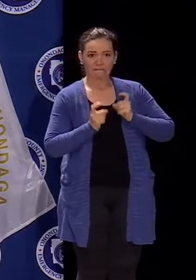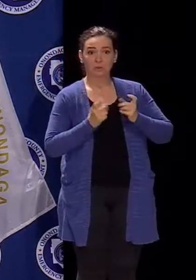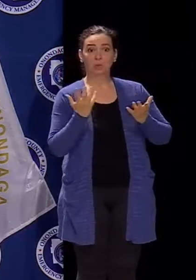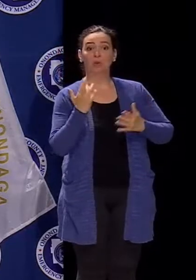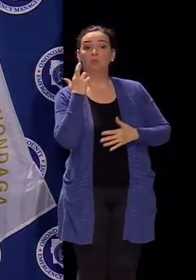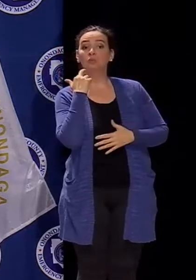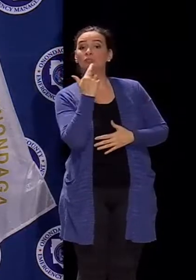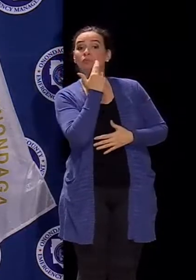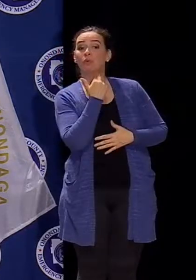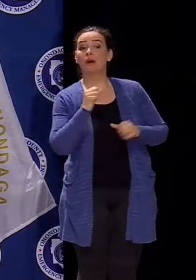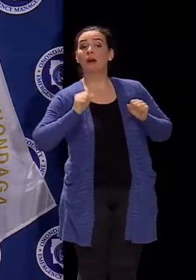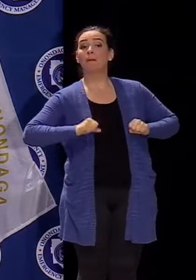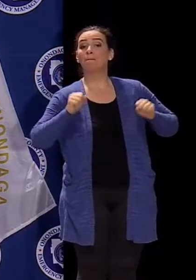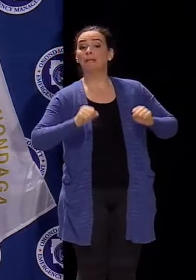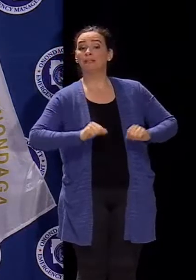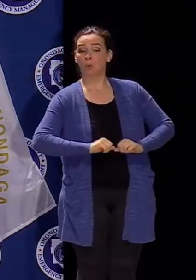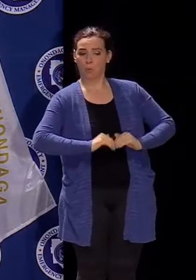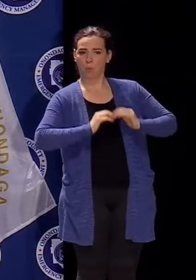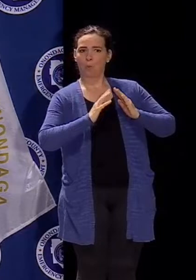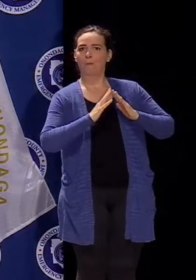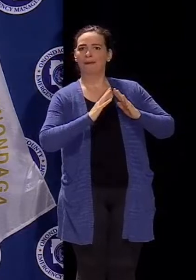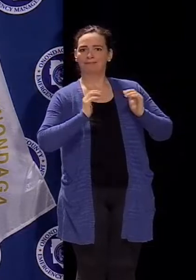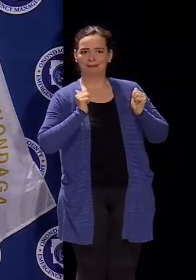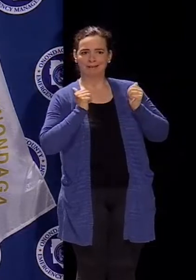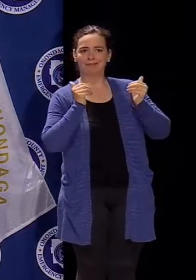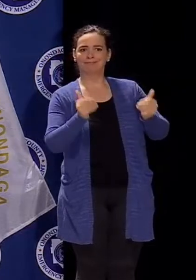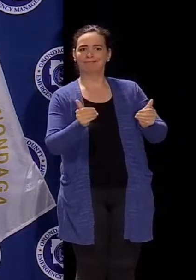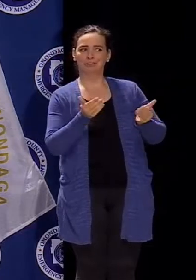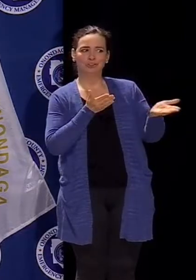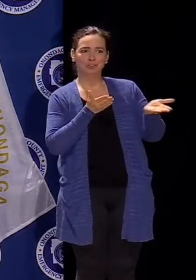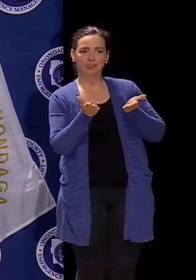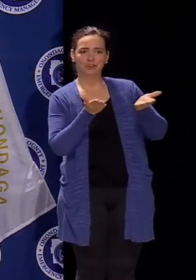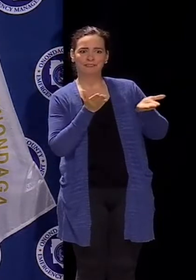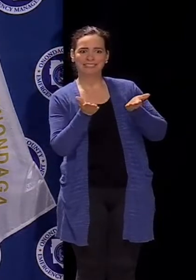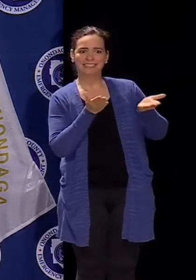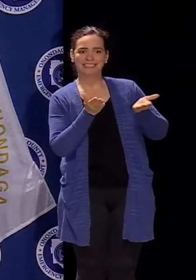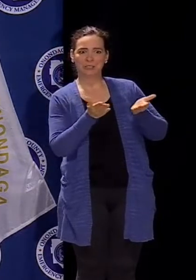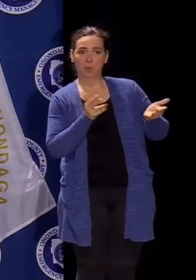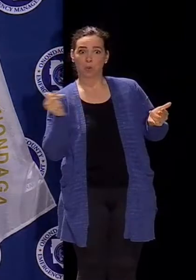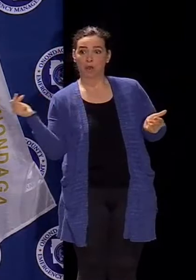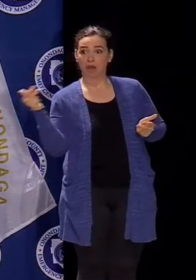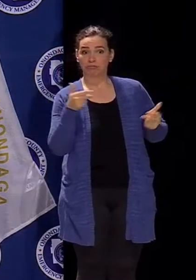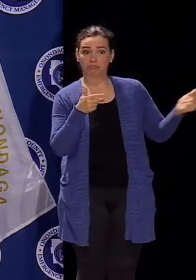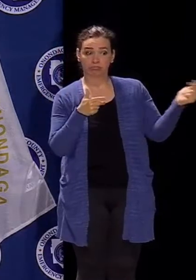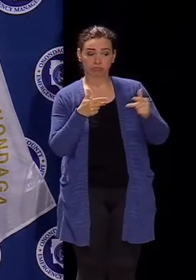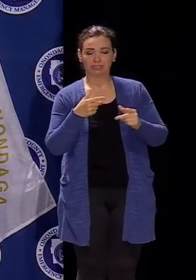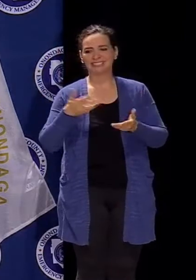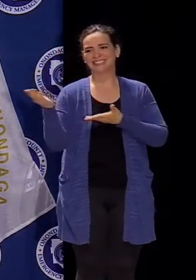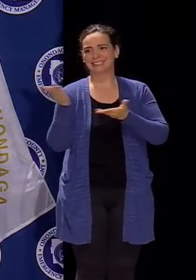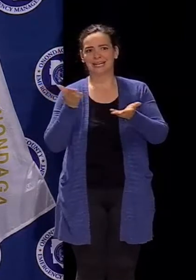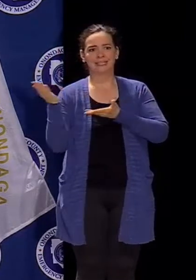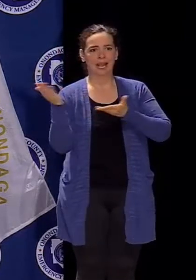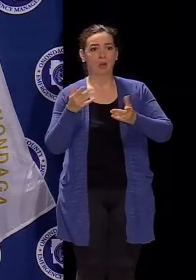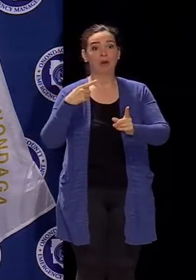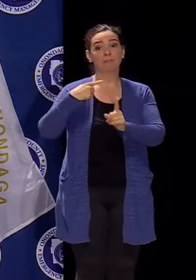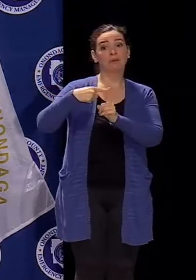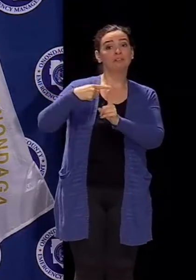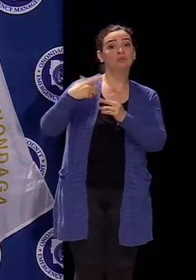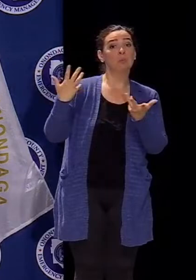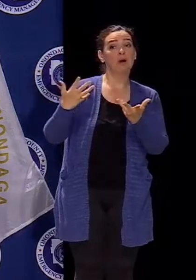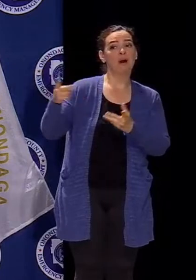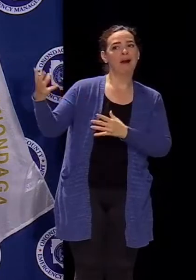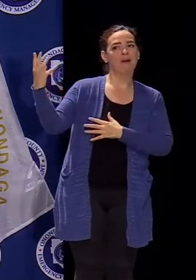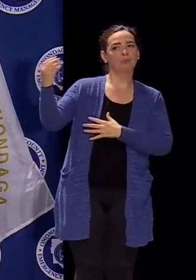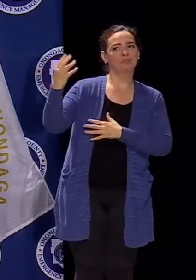to start to expand their service. It gives the public the ability to start to support local businesses in a new